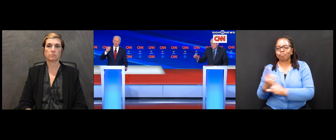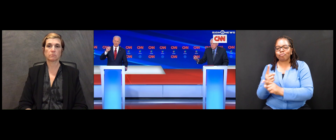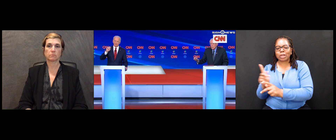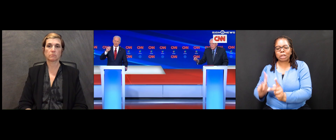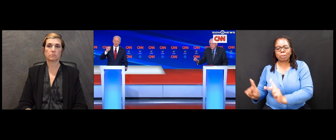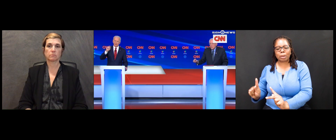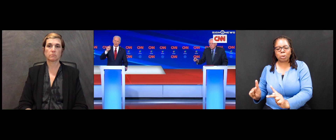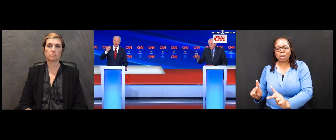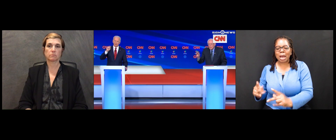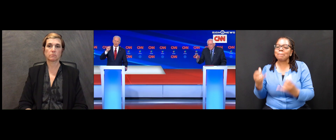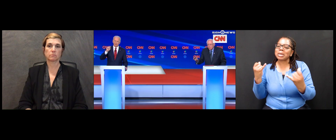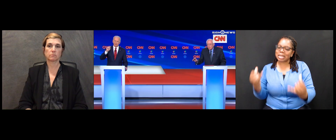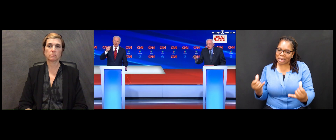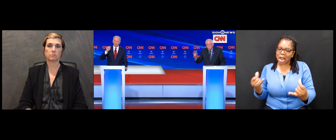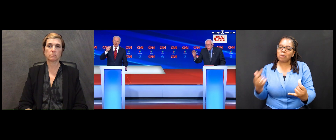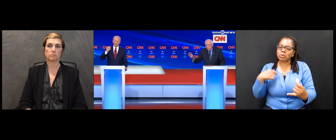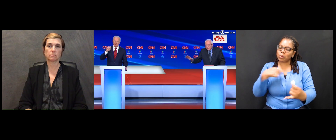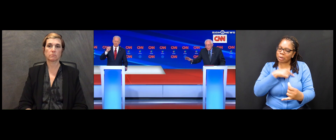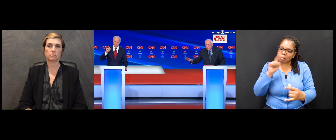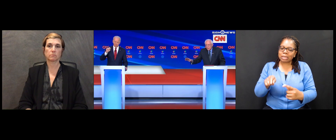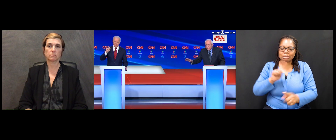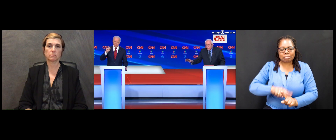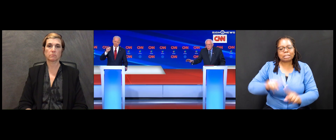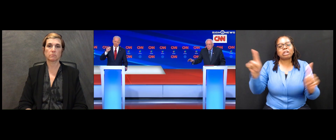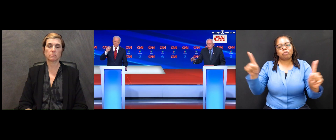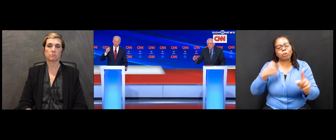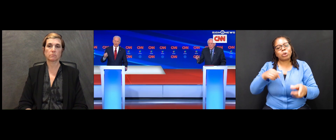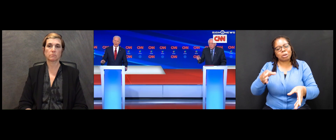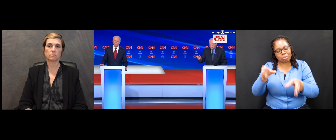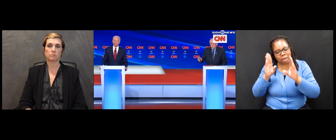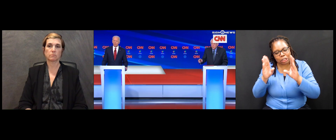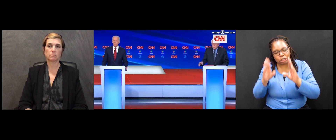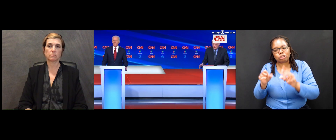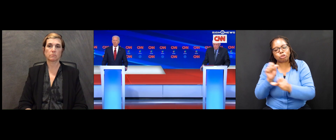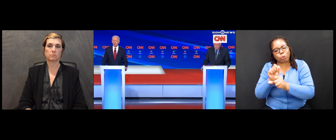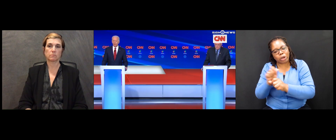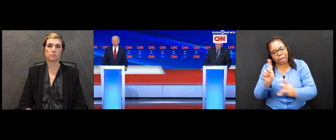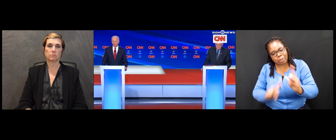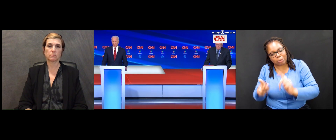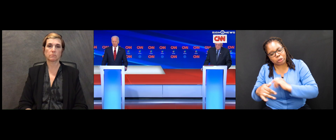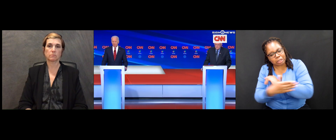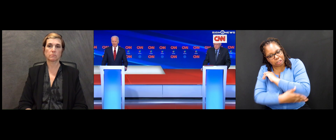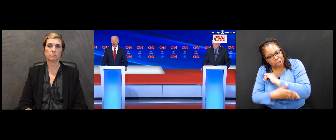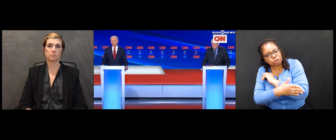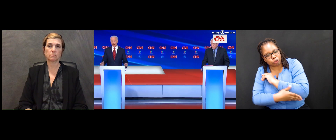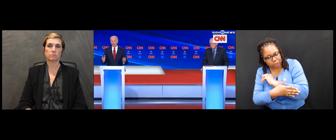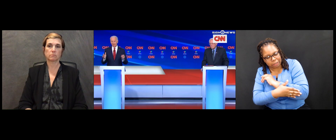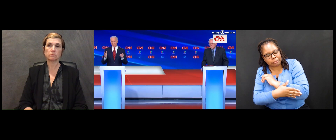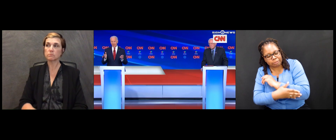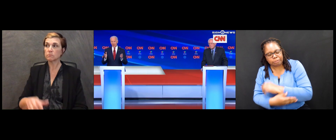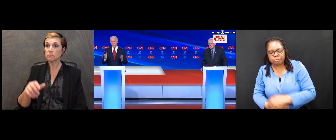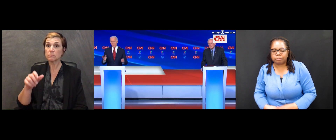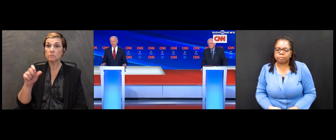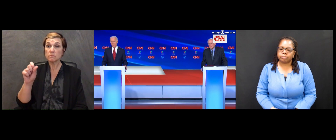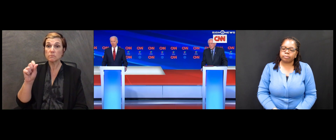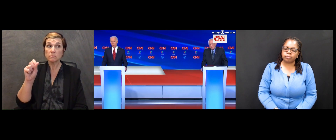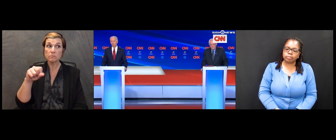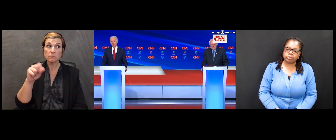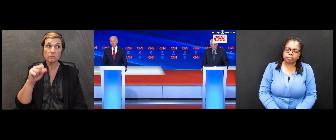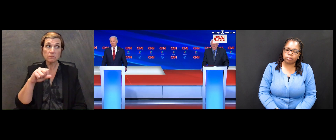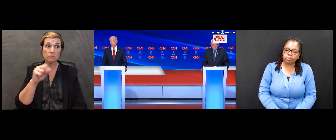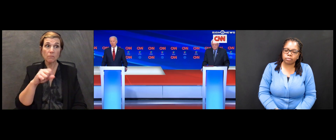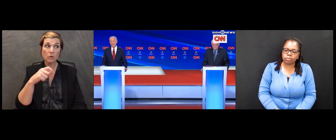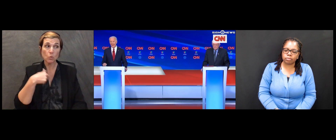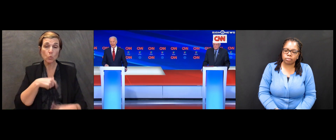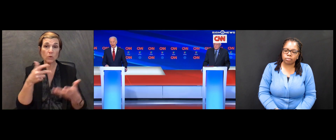learn that lesson. Let us pay attention to the working families in this country. And to the most vulnerable. We have learned that lesson. And again, I lay out in detail. What